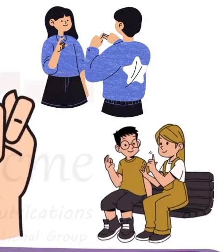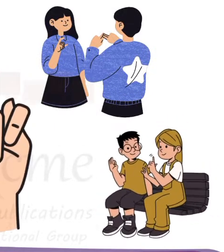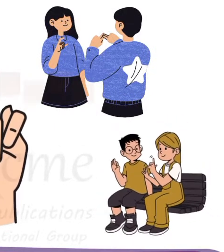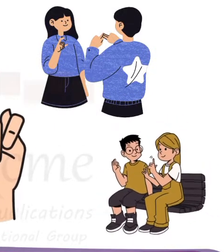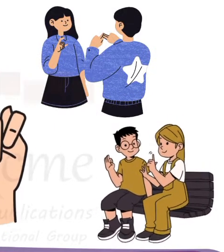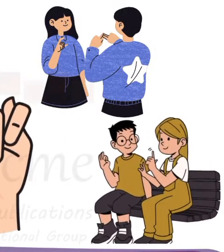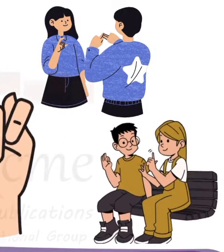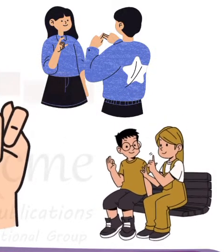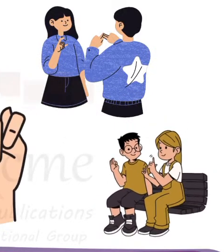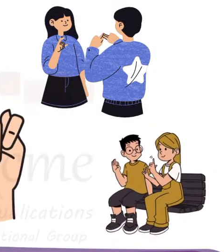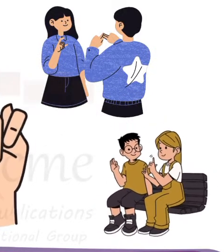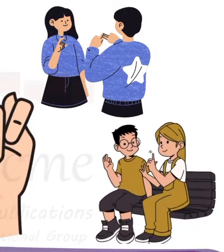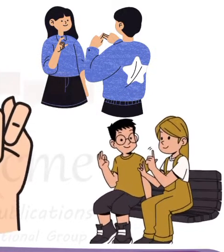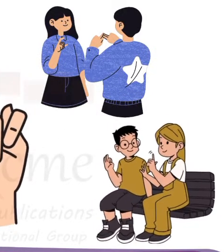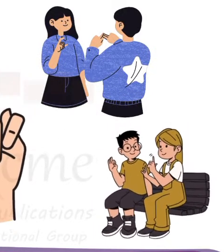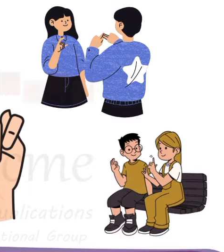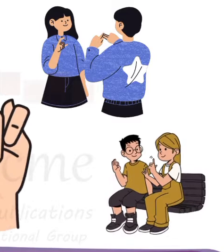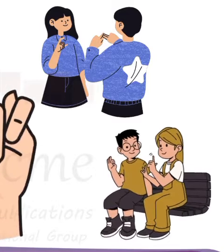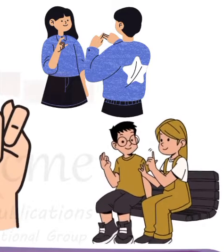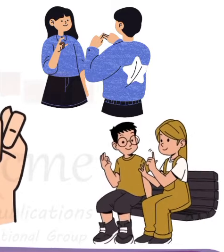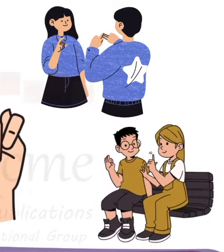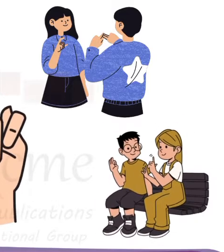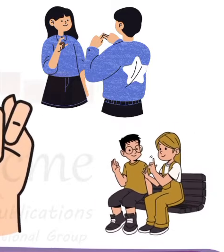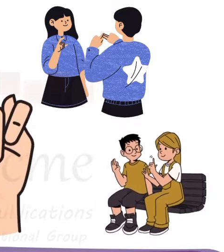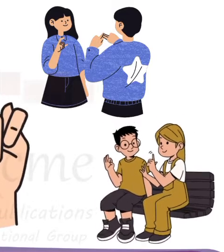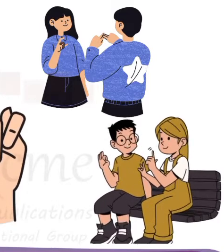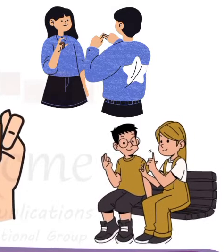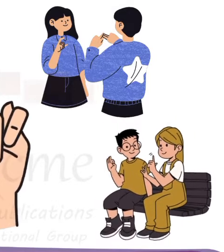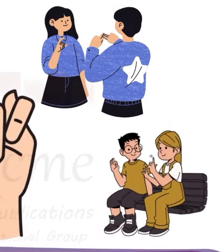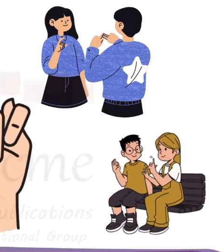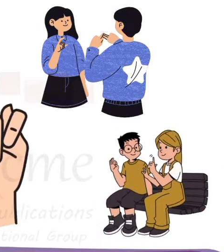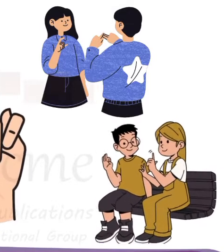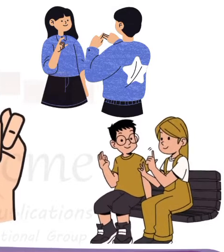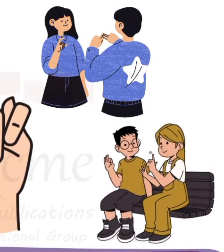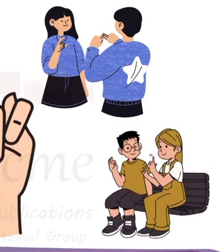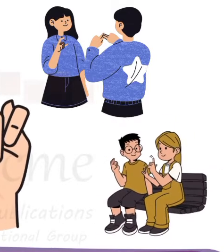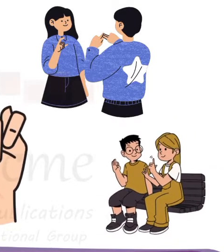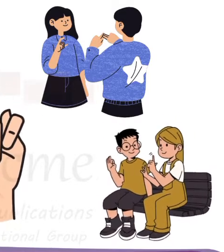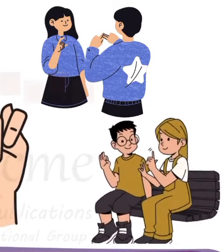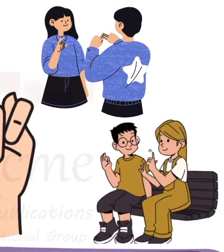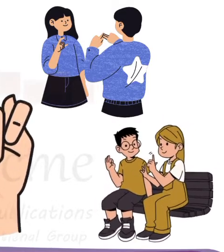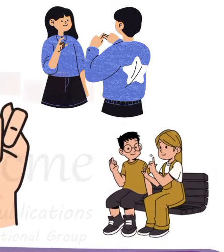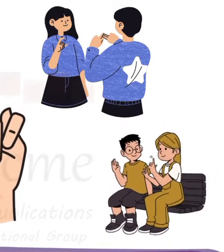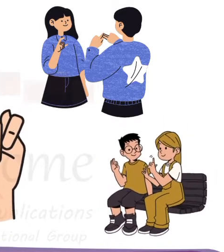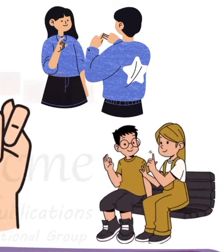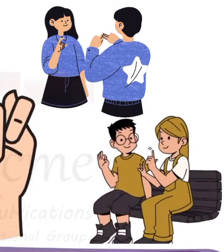T isn't super intuitive. You can help teach the sign by remembering that you have to use your thumb to sign T, and that thumb starts with